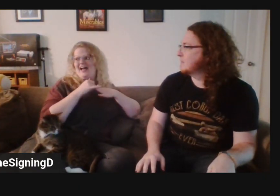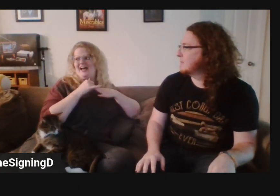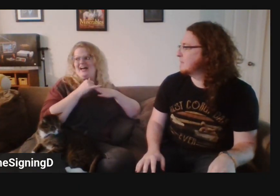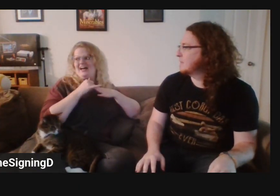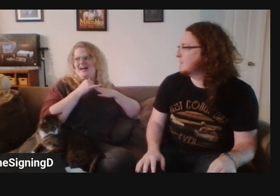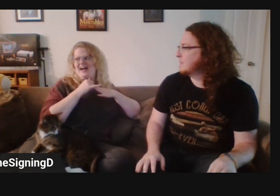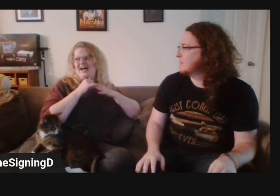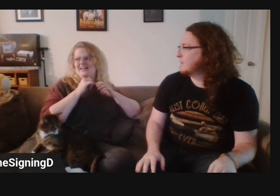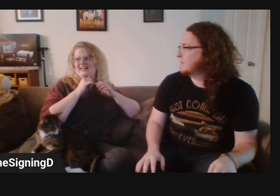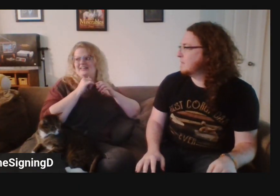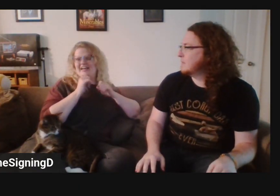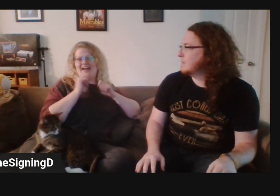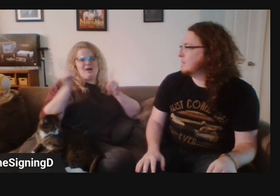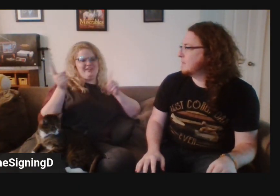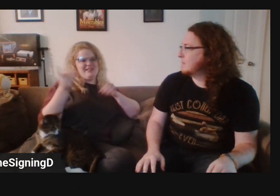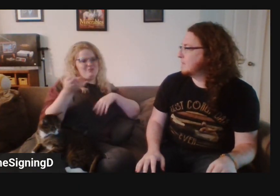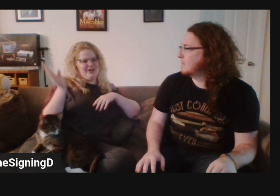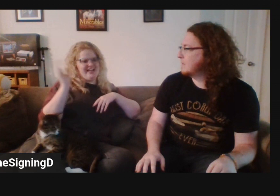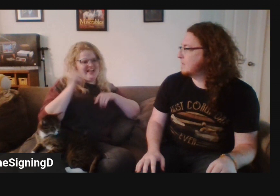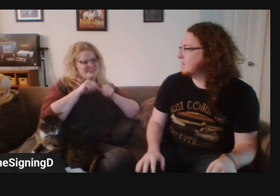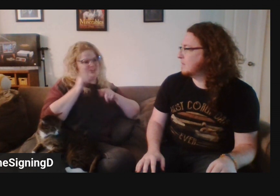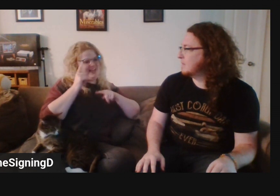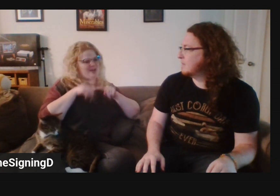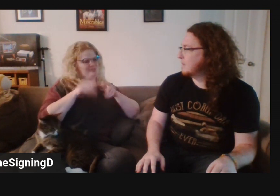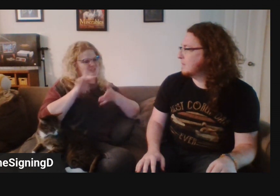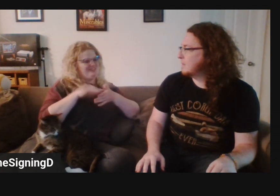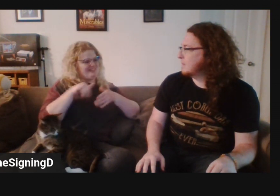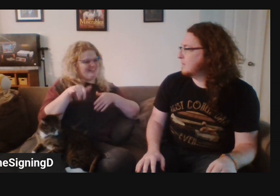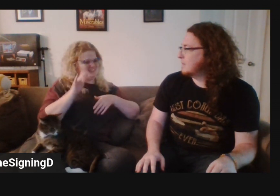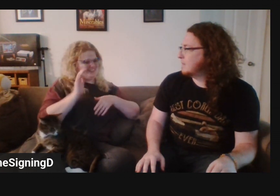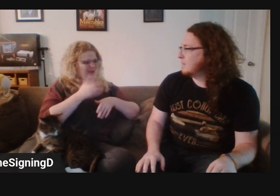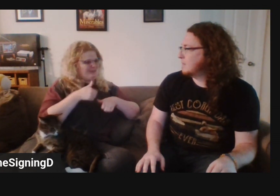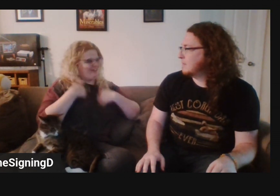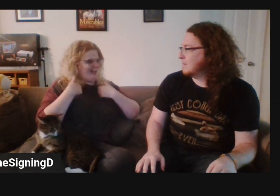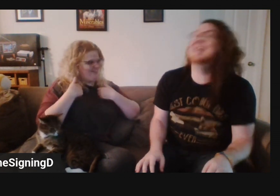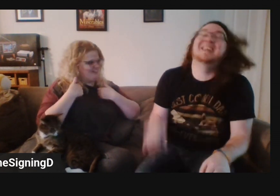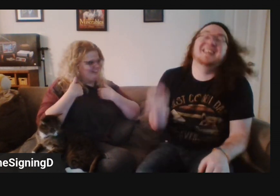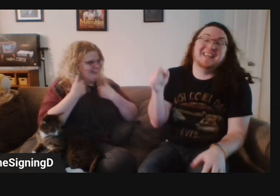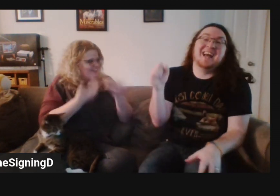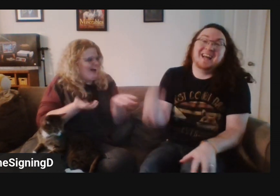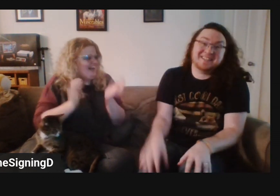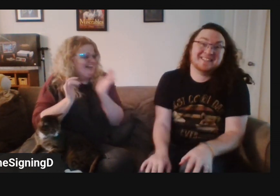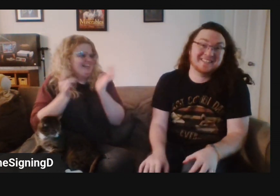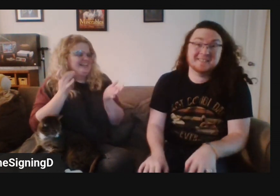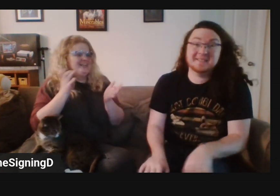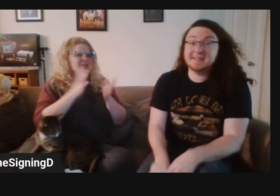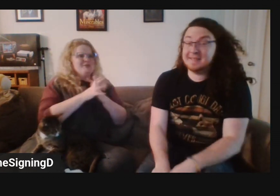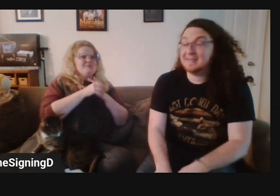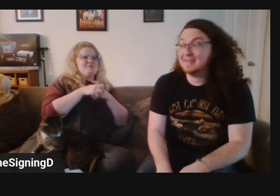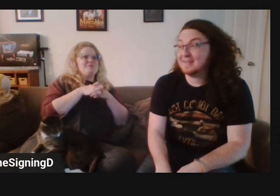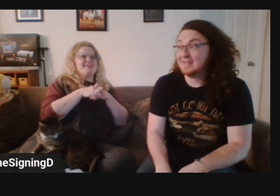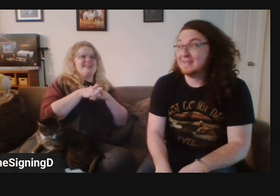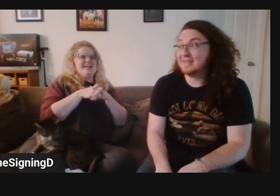say that I get up in the morning and I still can't believe it's just like